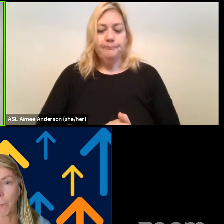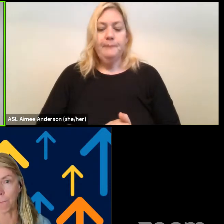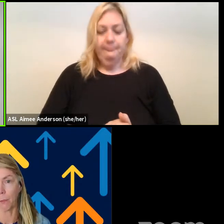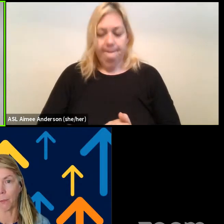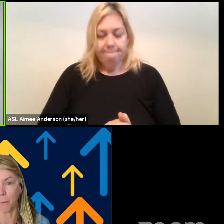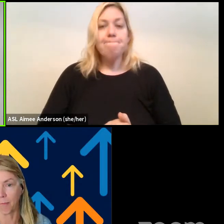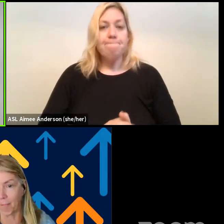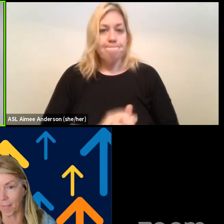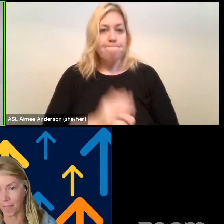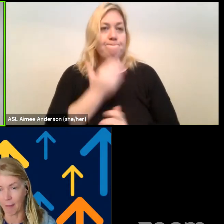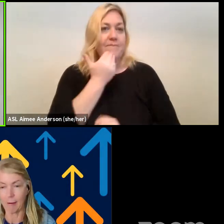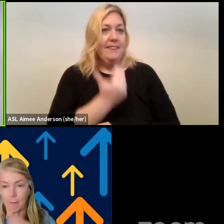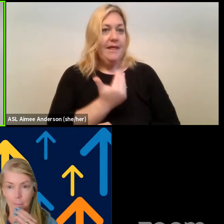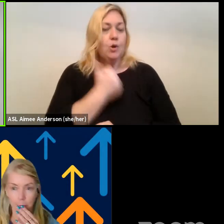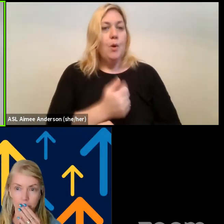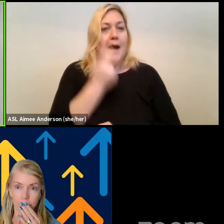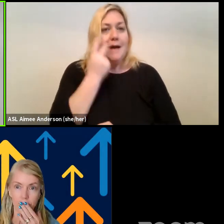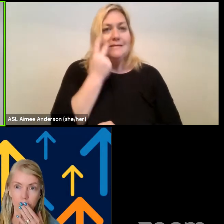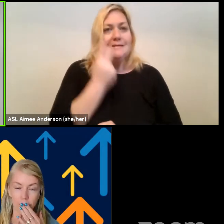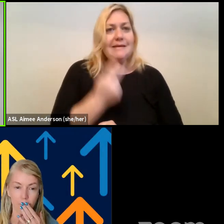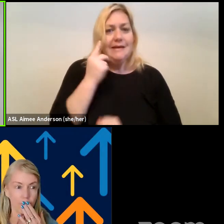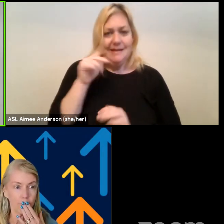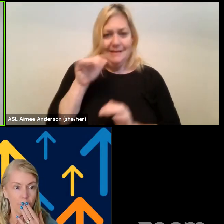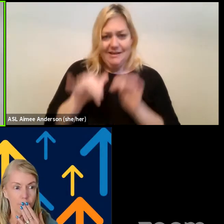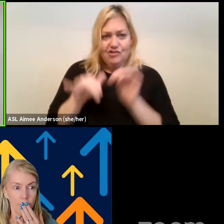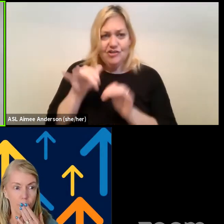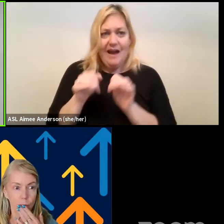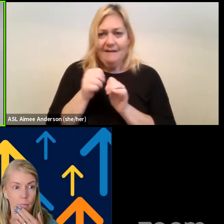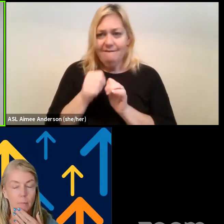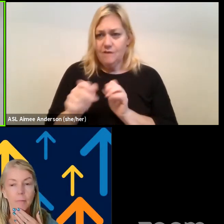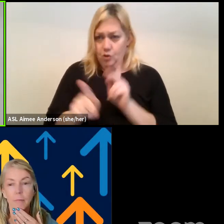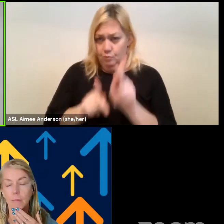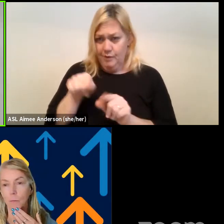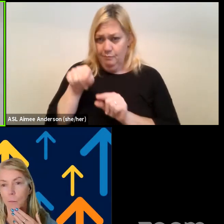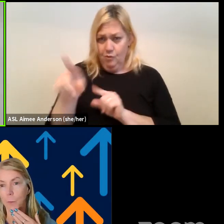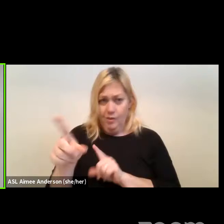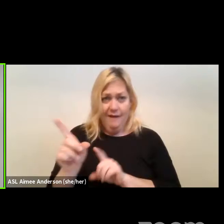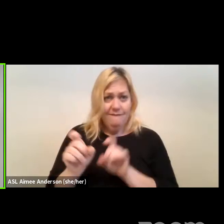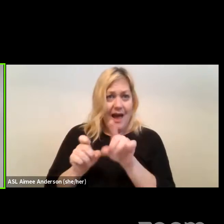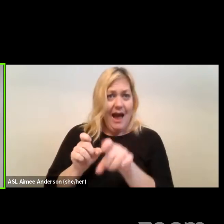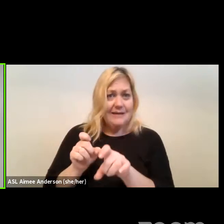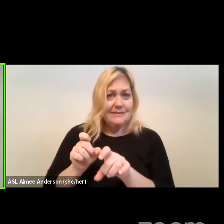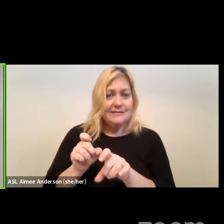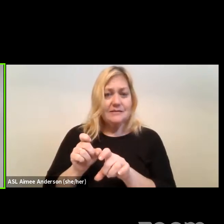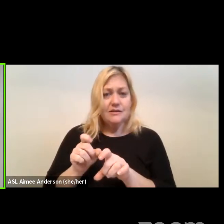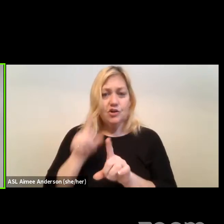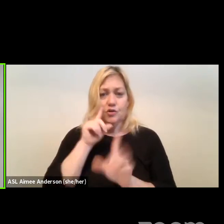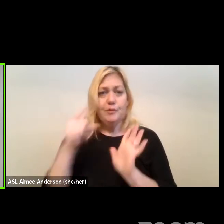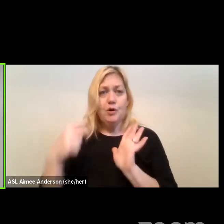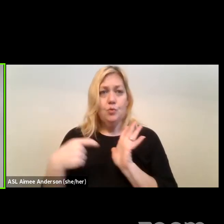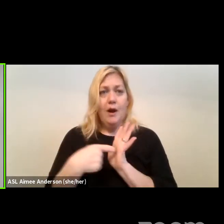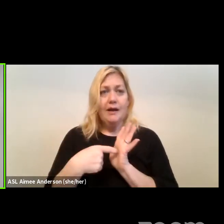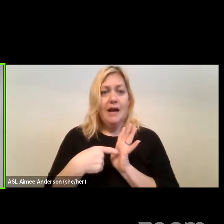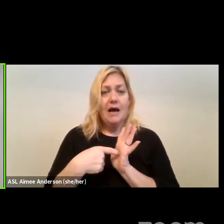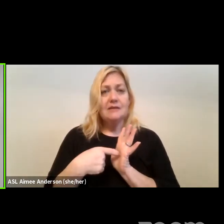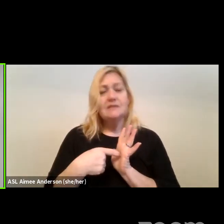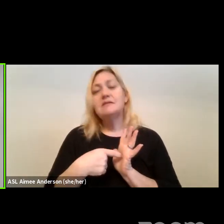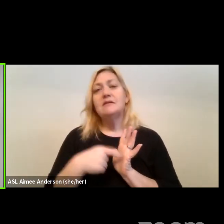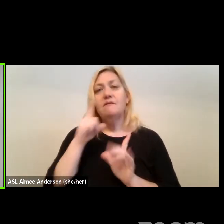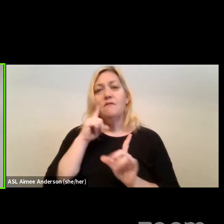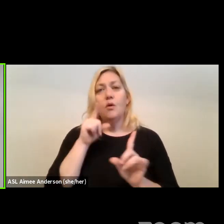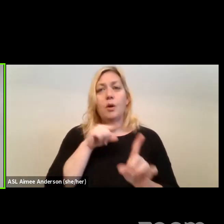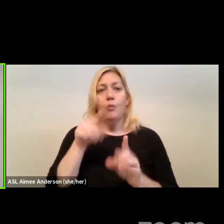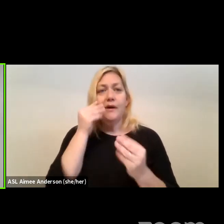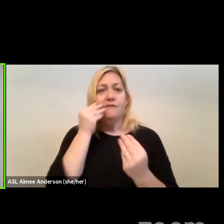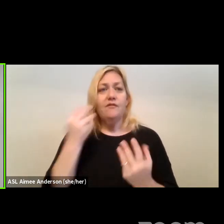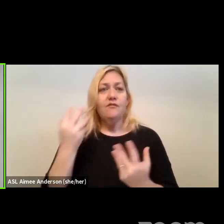Thank you. I see in the chat a couple of people have asked to be recognized for points of